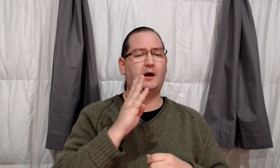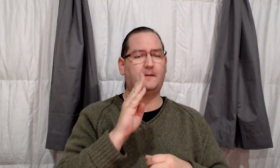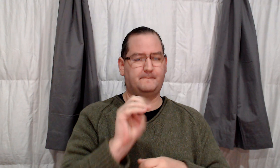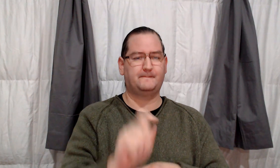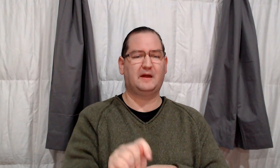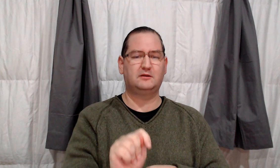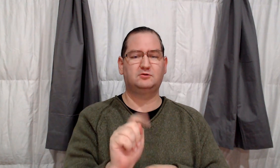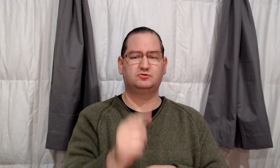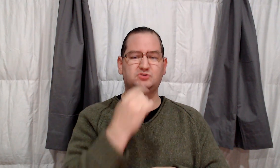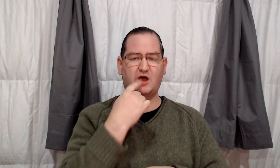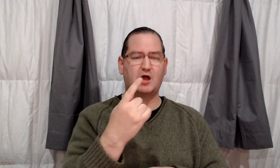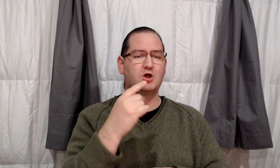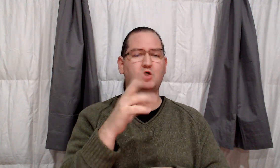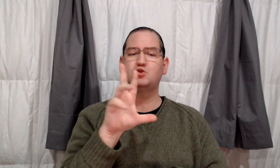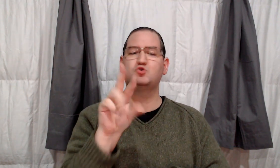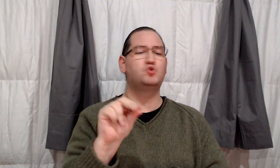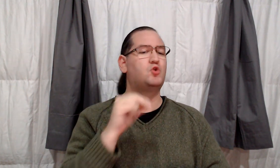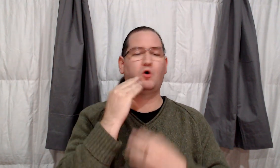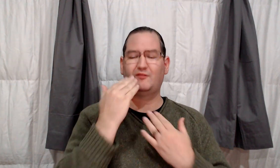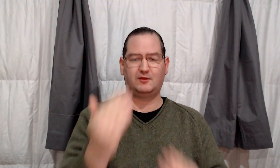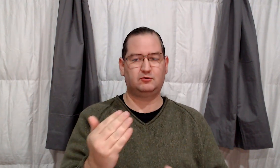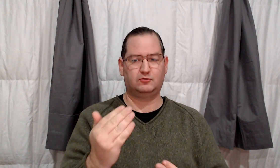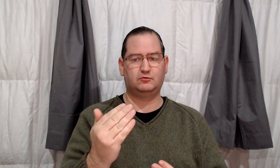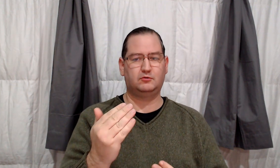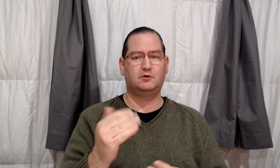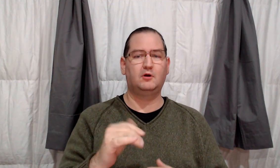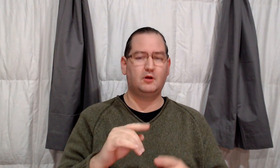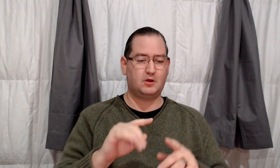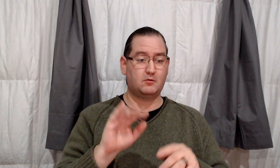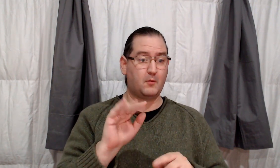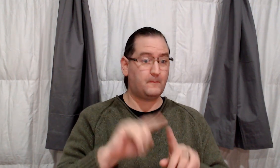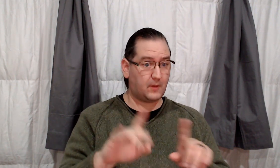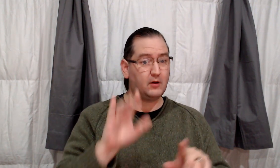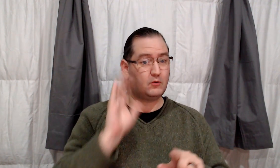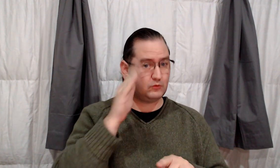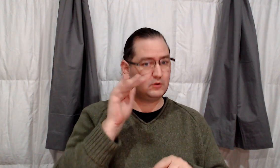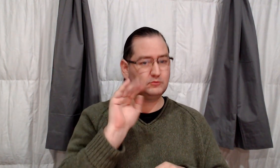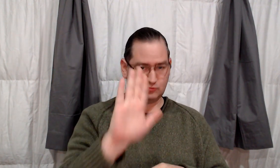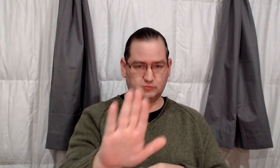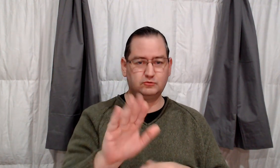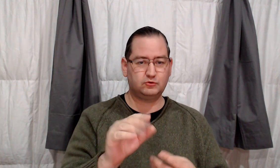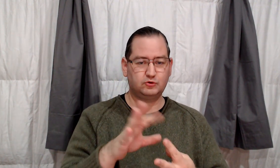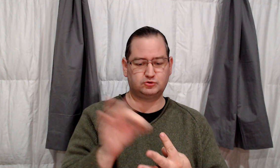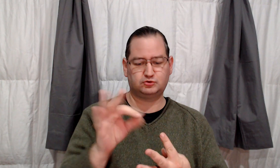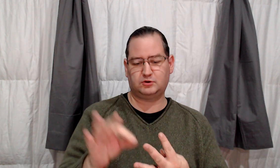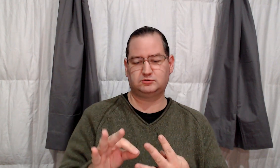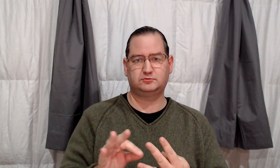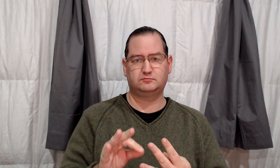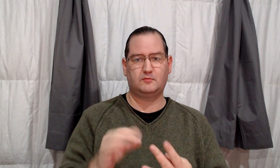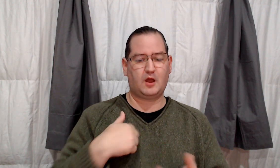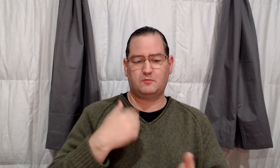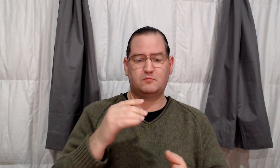As I stated in the booklet, I'm not a hypnotist that makes people do anything they don't want to